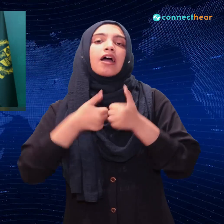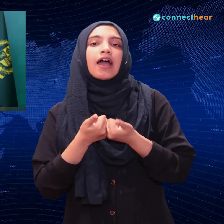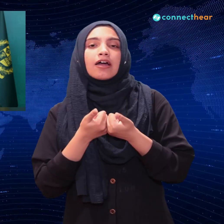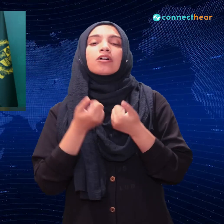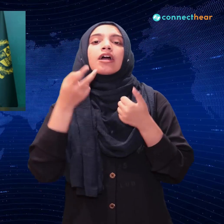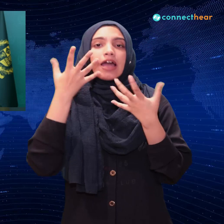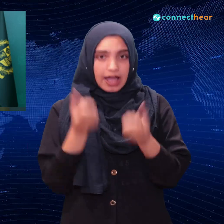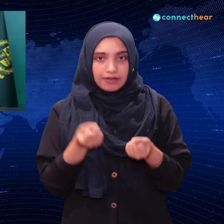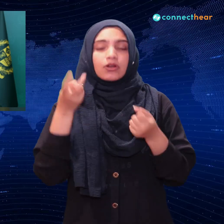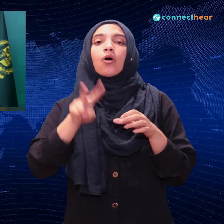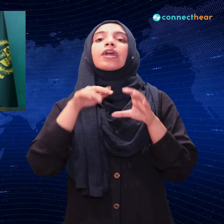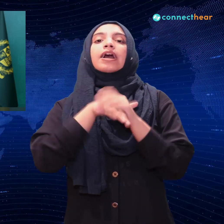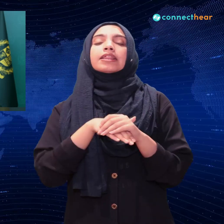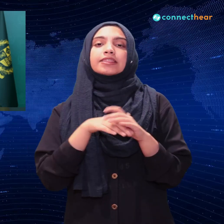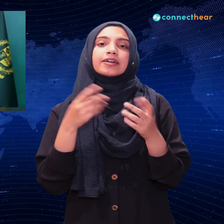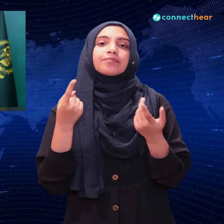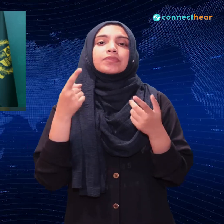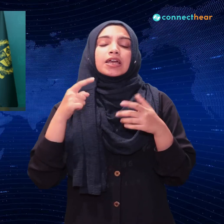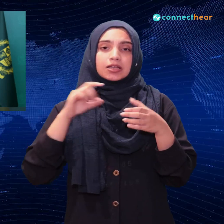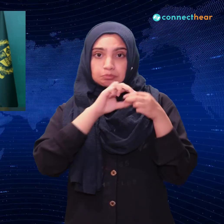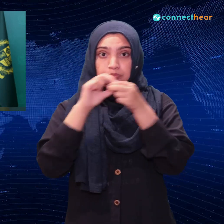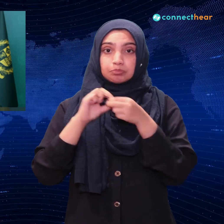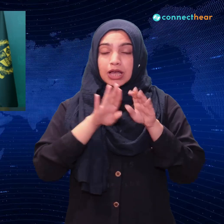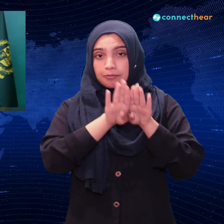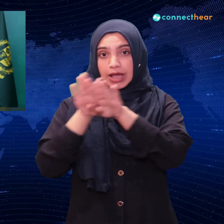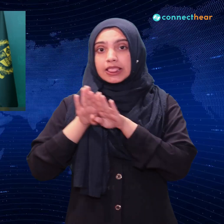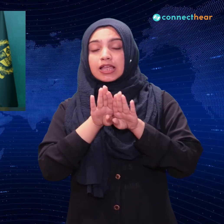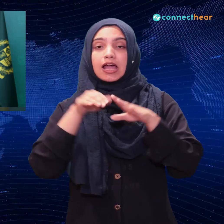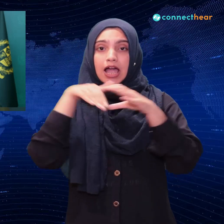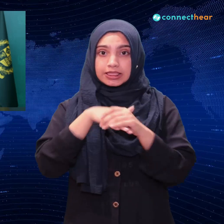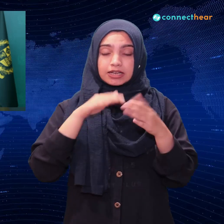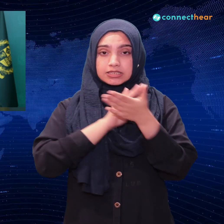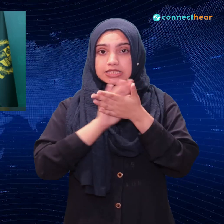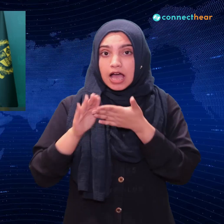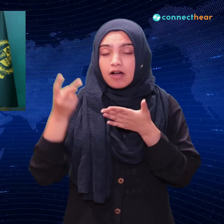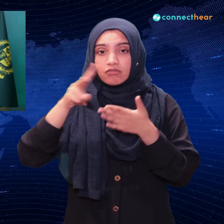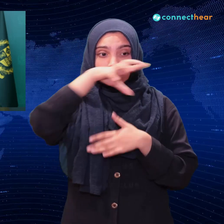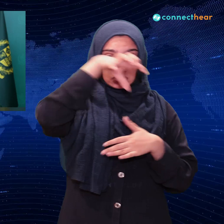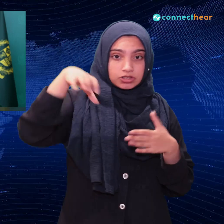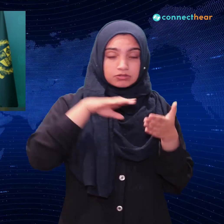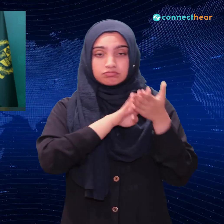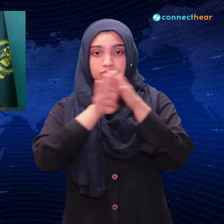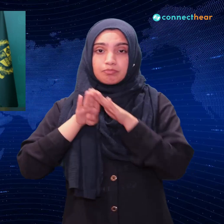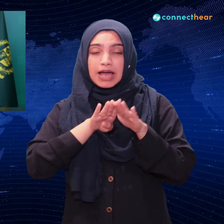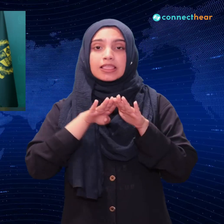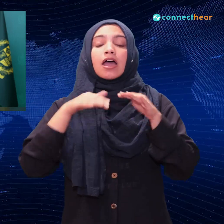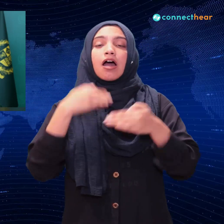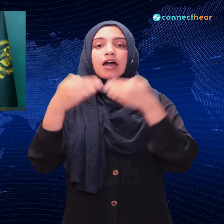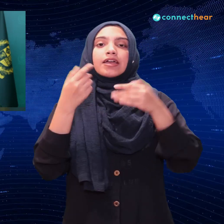Our collaborated strategy of smart lockdowns helped save lives and livelihoods and kept the economy